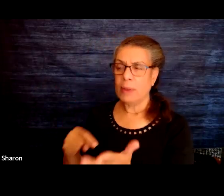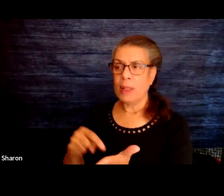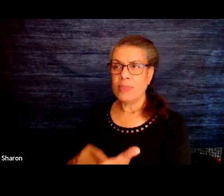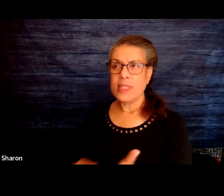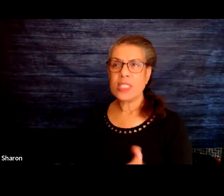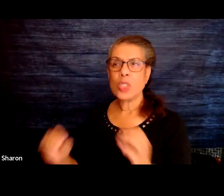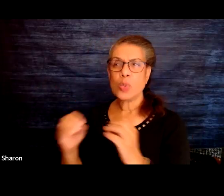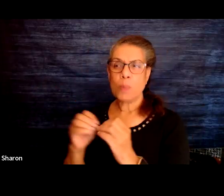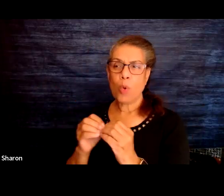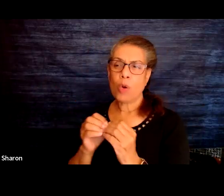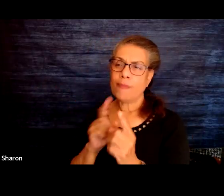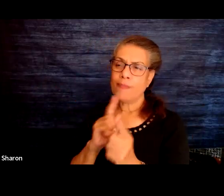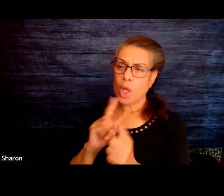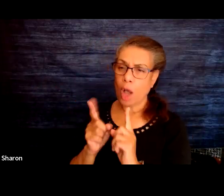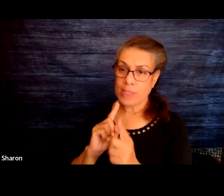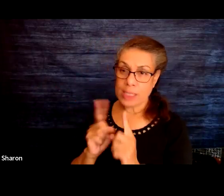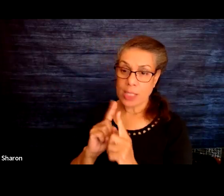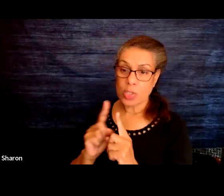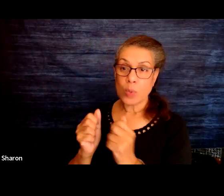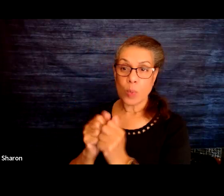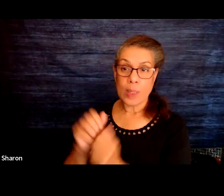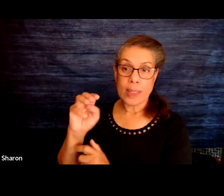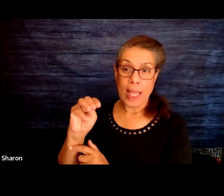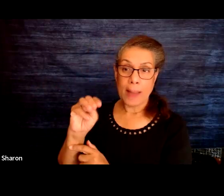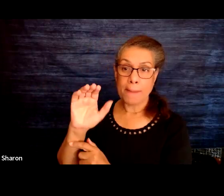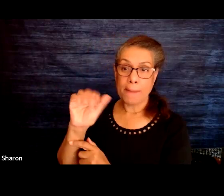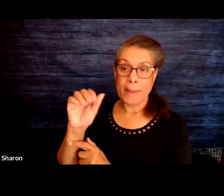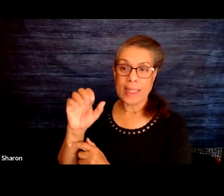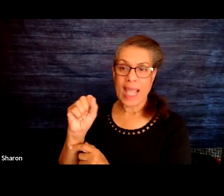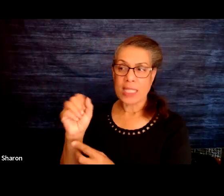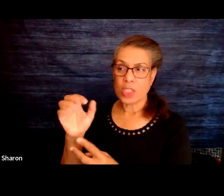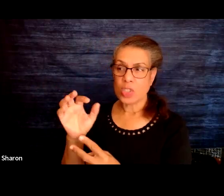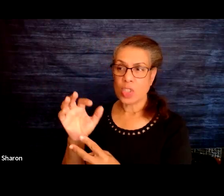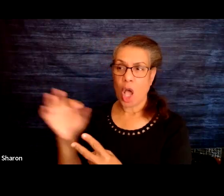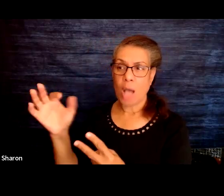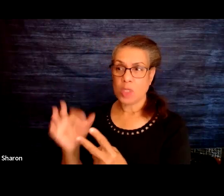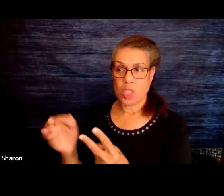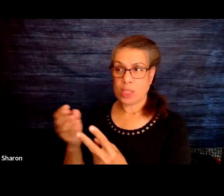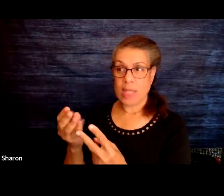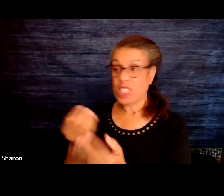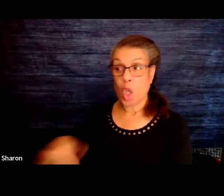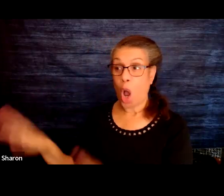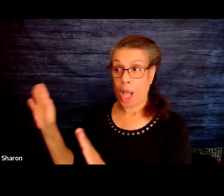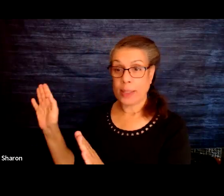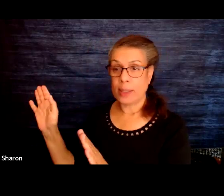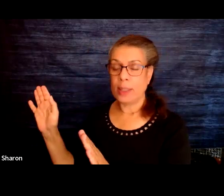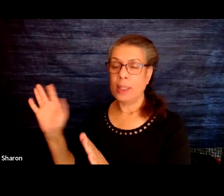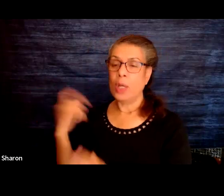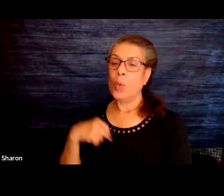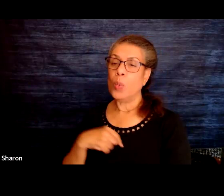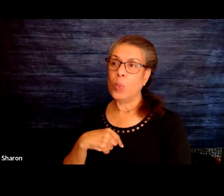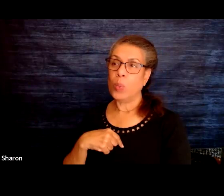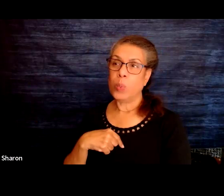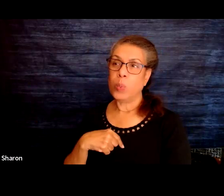of a conversation with MCAS option, right, gone away. I think more will help,